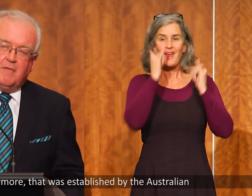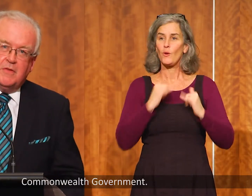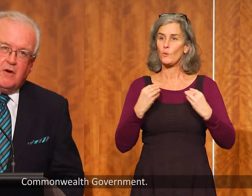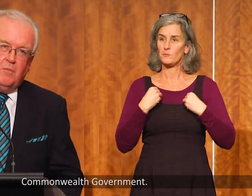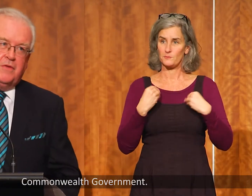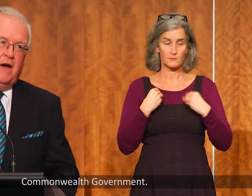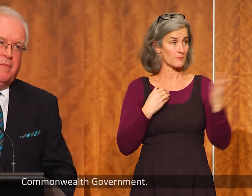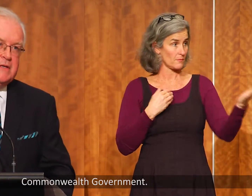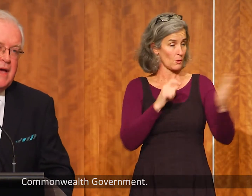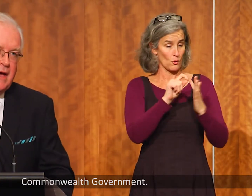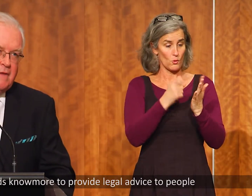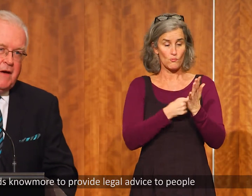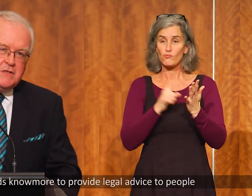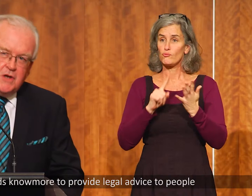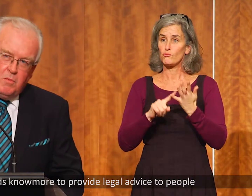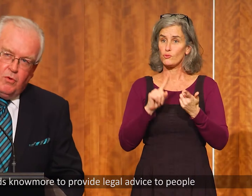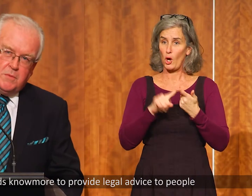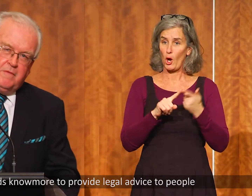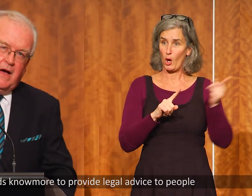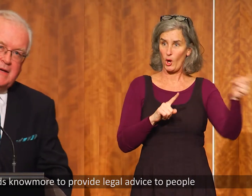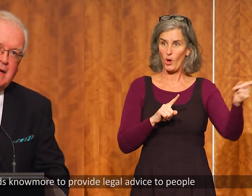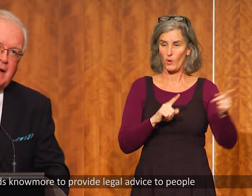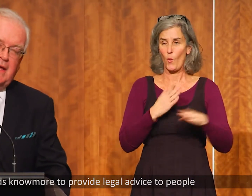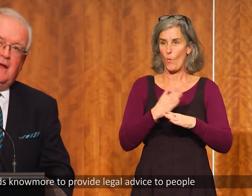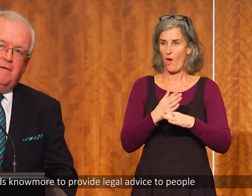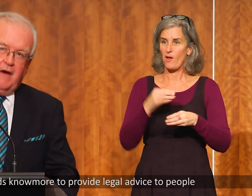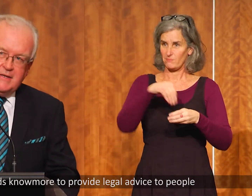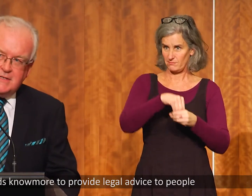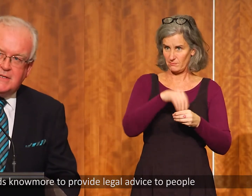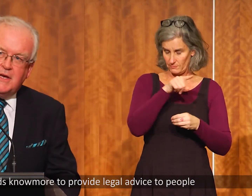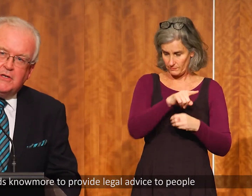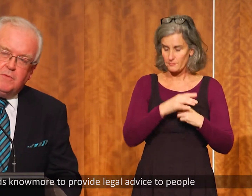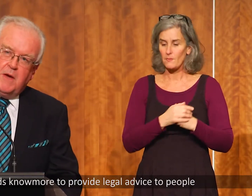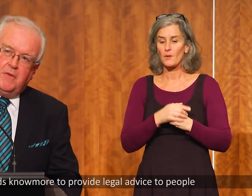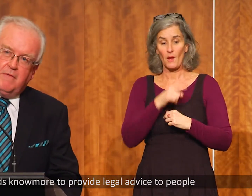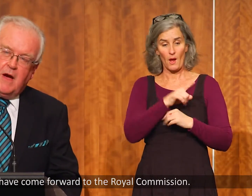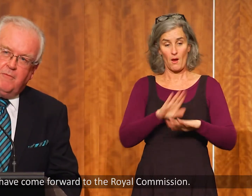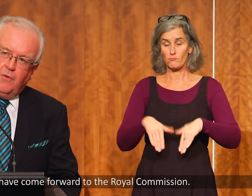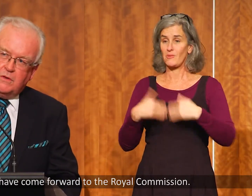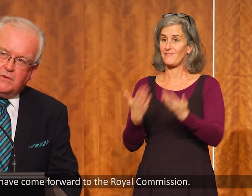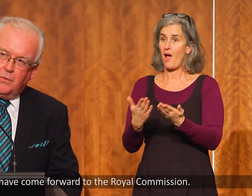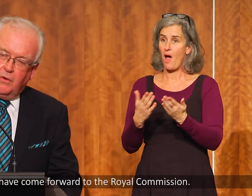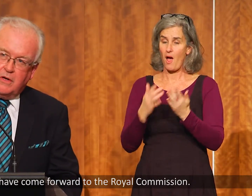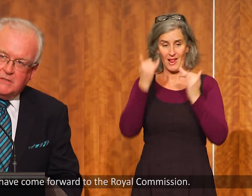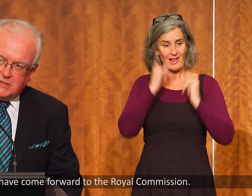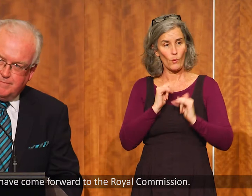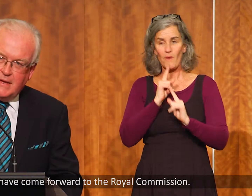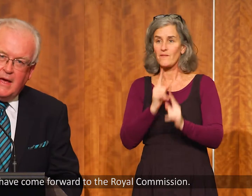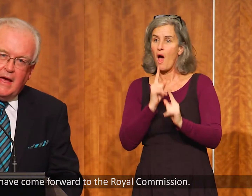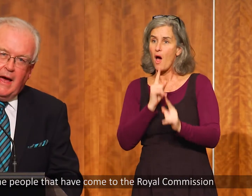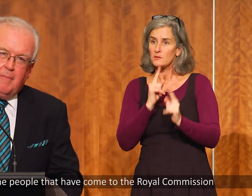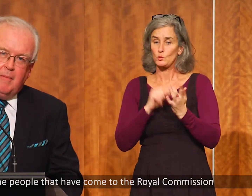Australian Government, the Commonwealth Government. And it funds Know More to provide legal advice to people that have come forward to the Royal